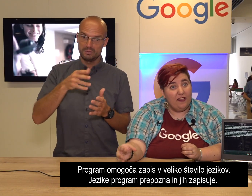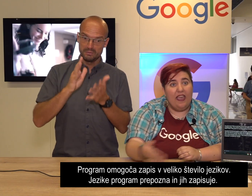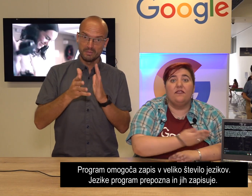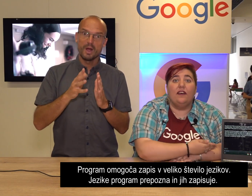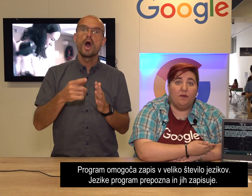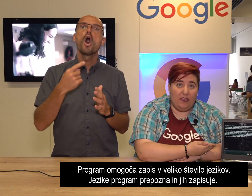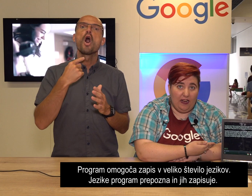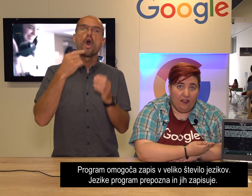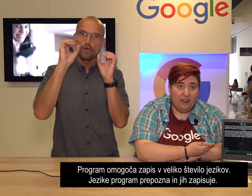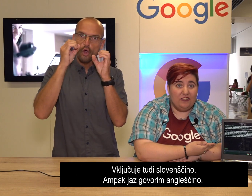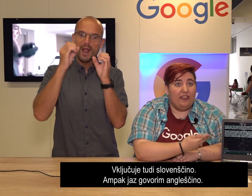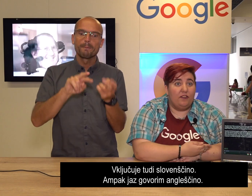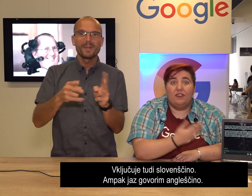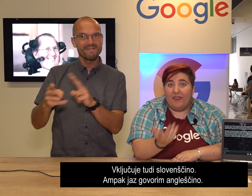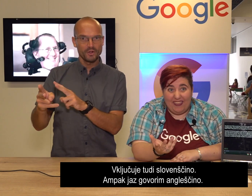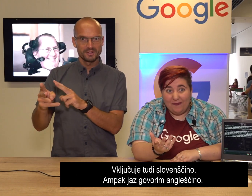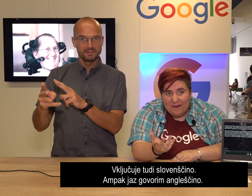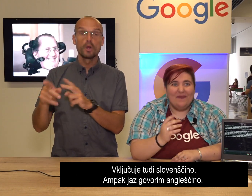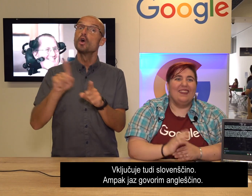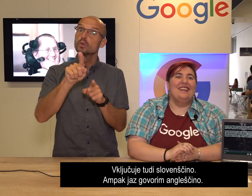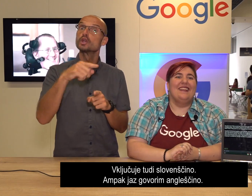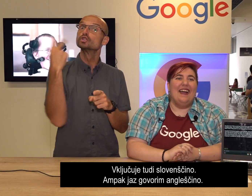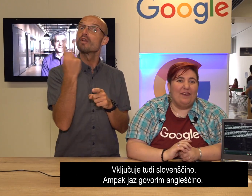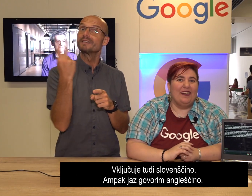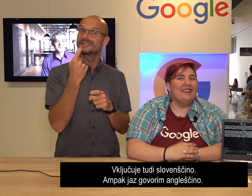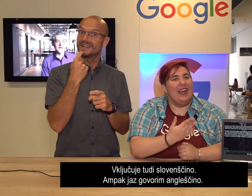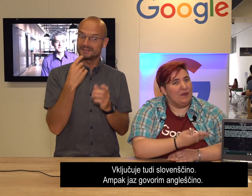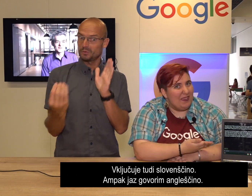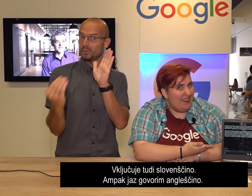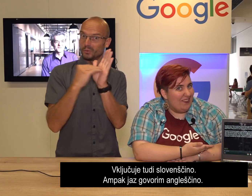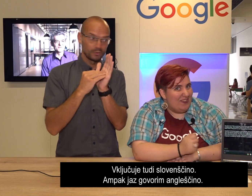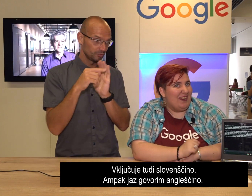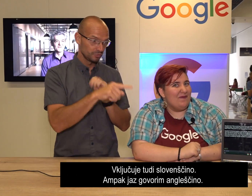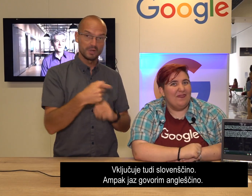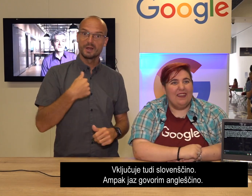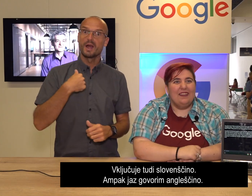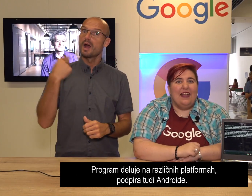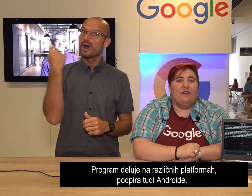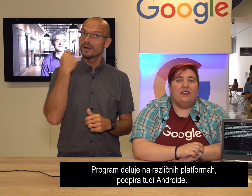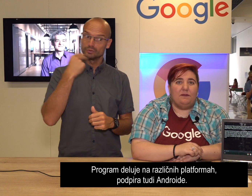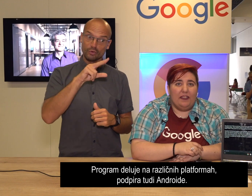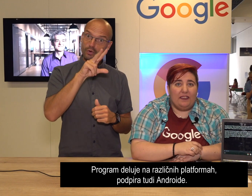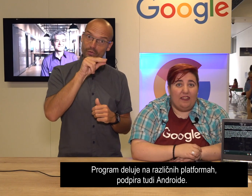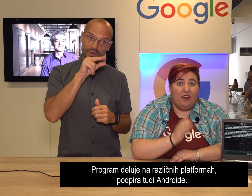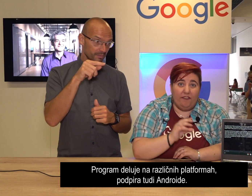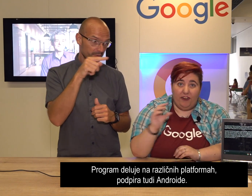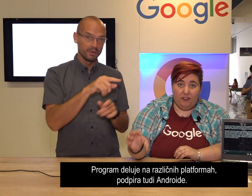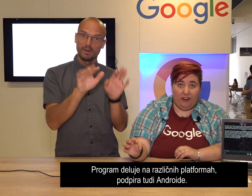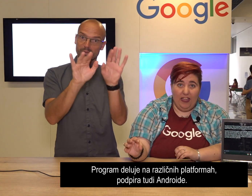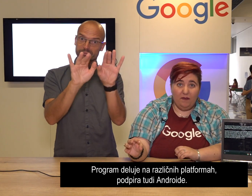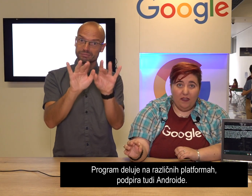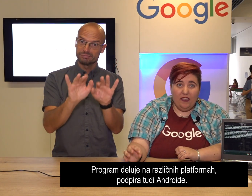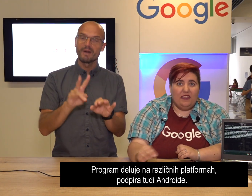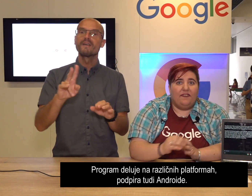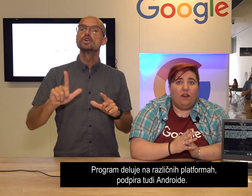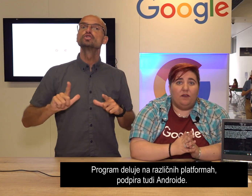Translate, it's available here. So that includes Slovenian. However, I'm speaking English here. Now, this product, again, Live